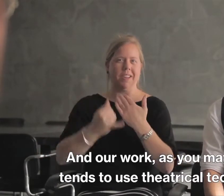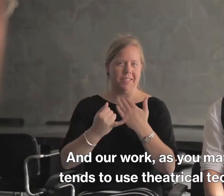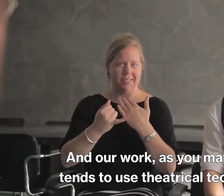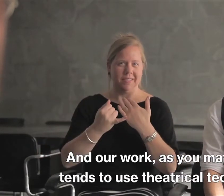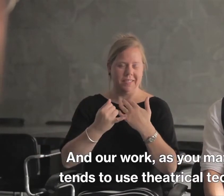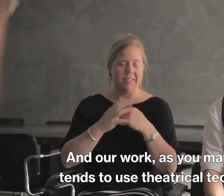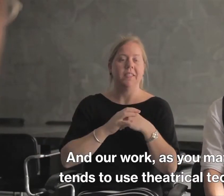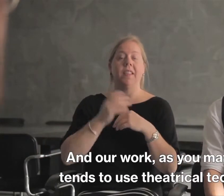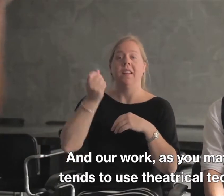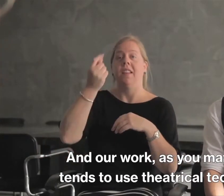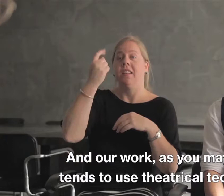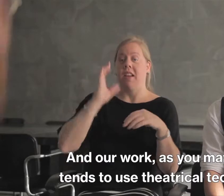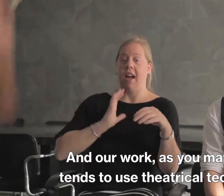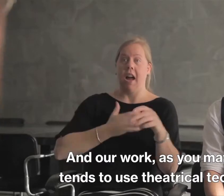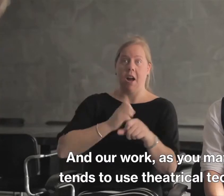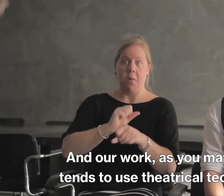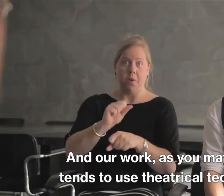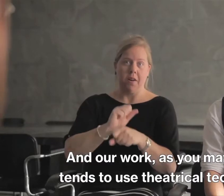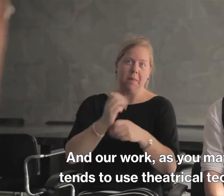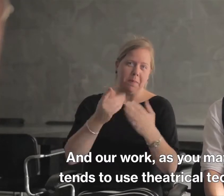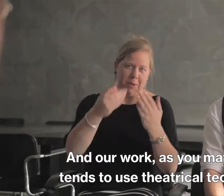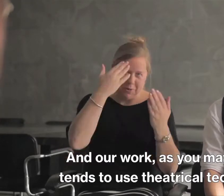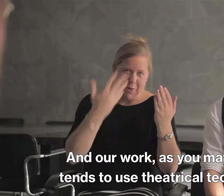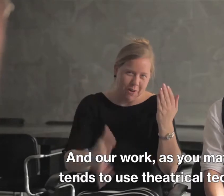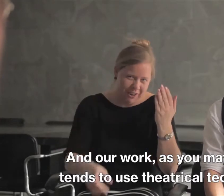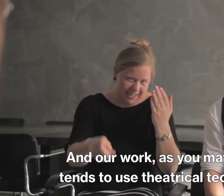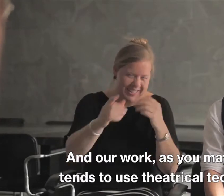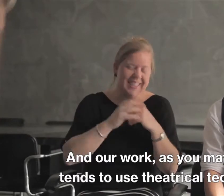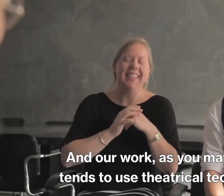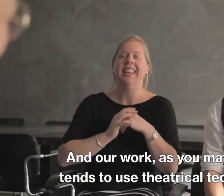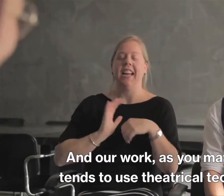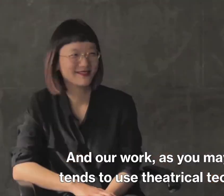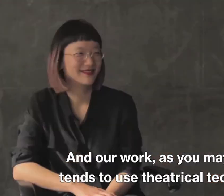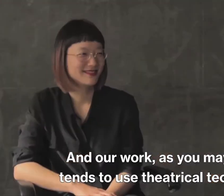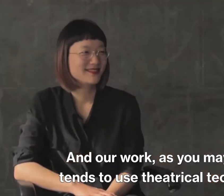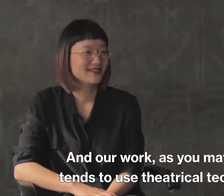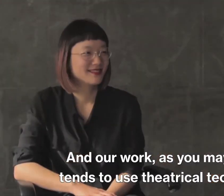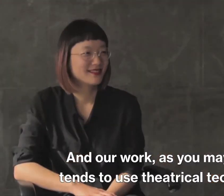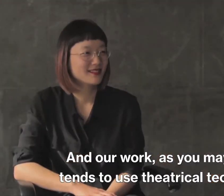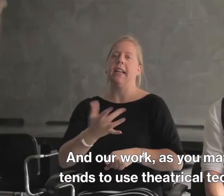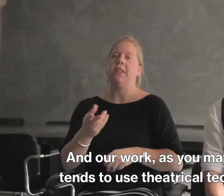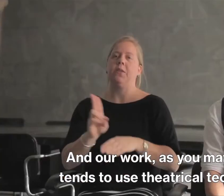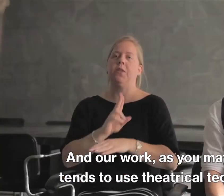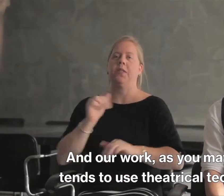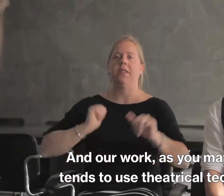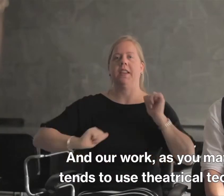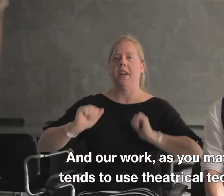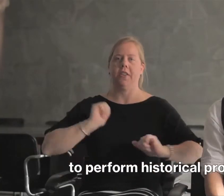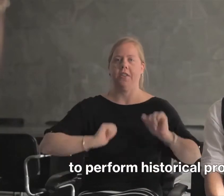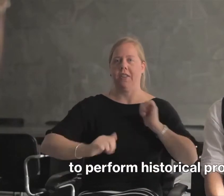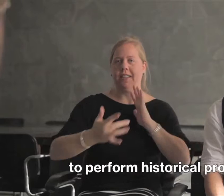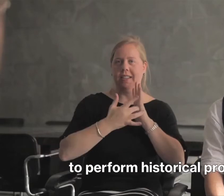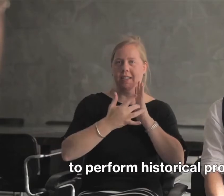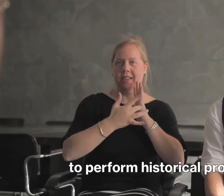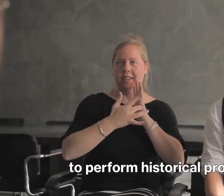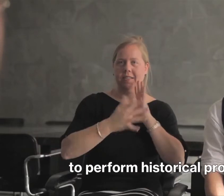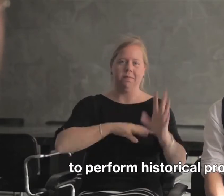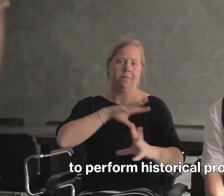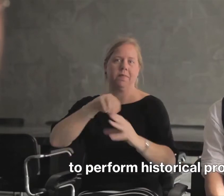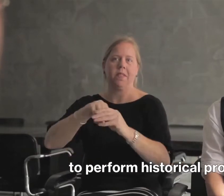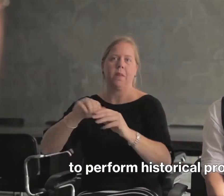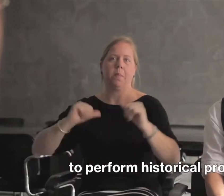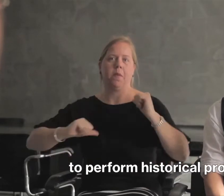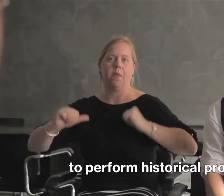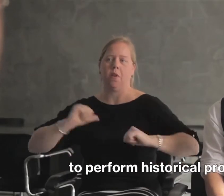work, as you may know, tends to use theatrical techniques to